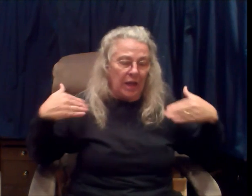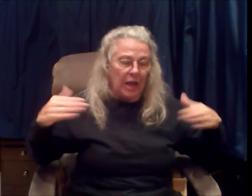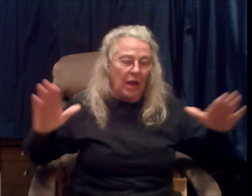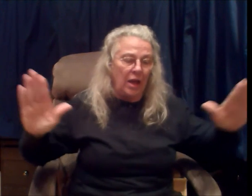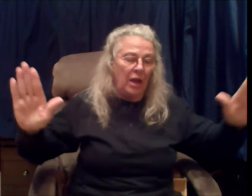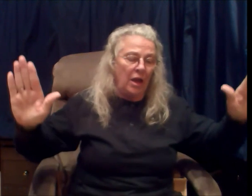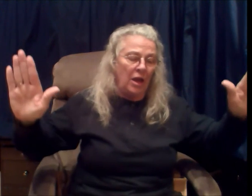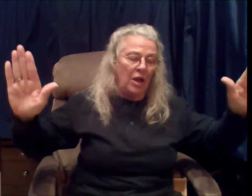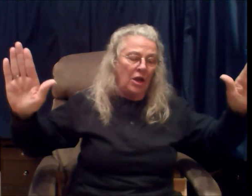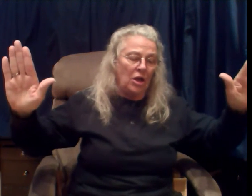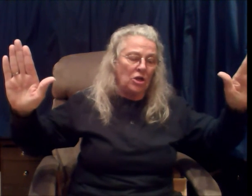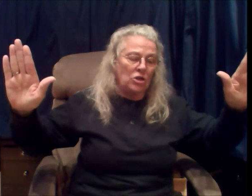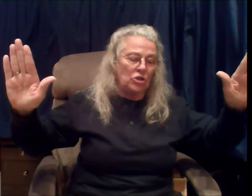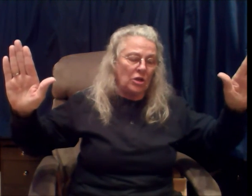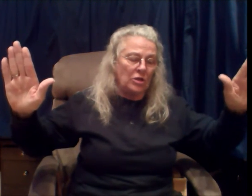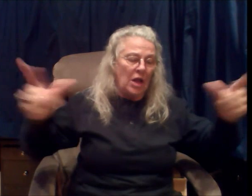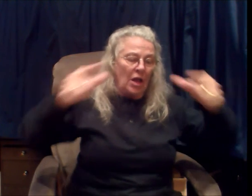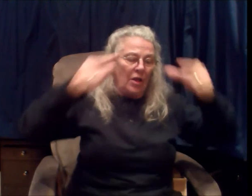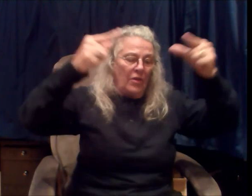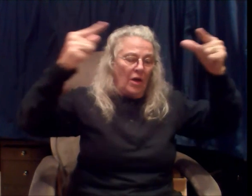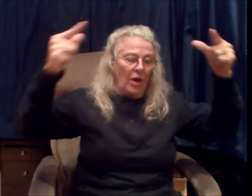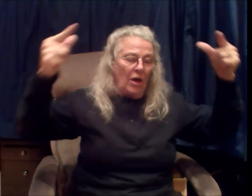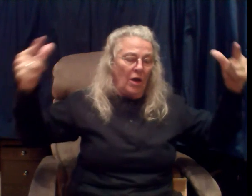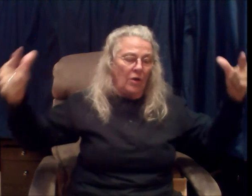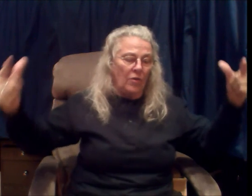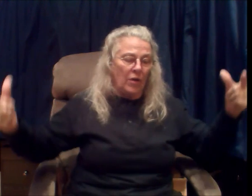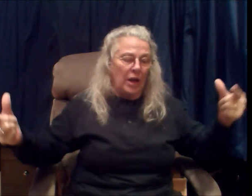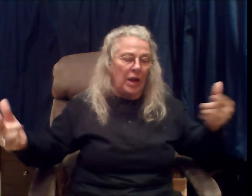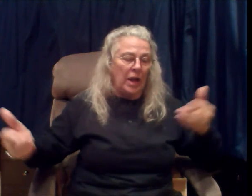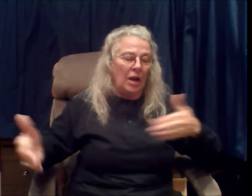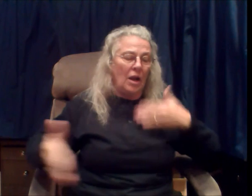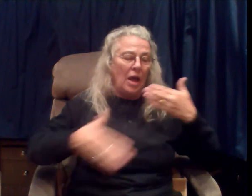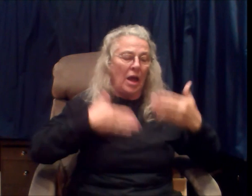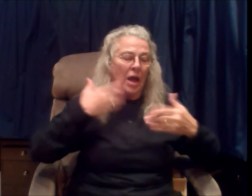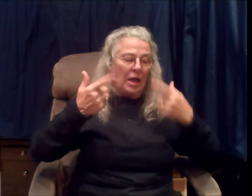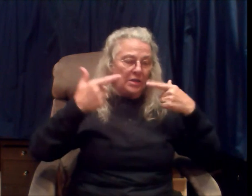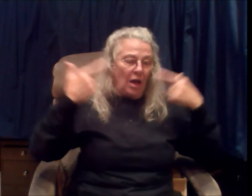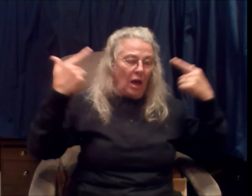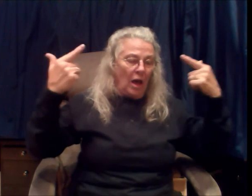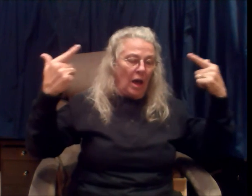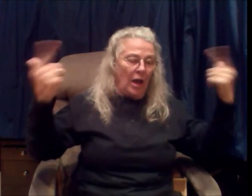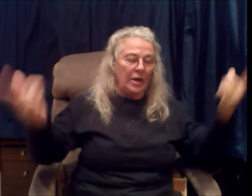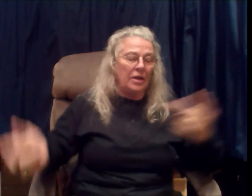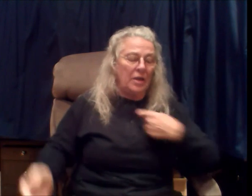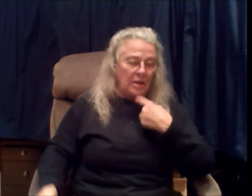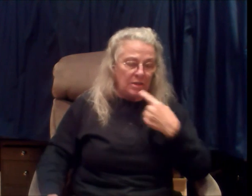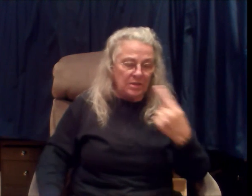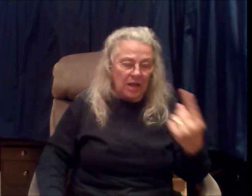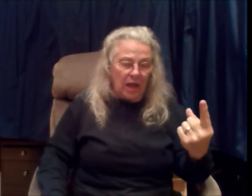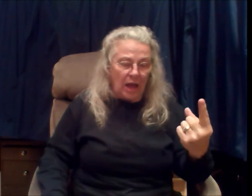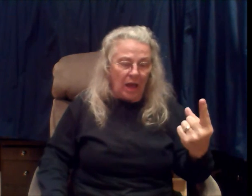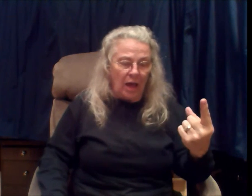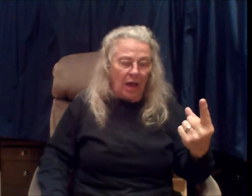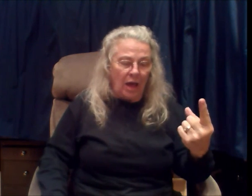heavenly angels the great glad tidings